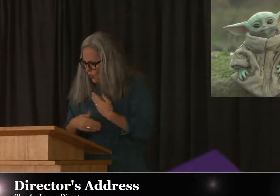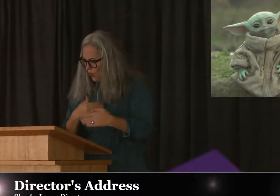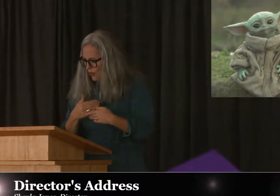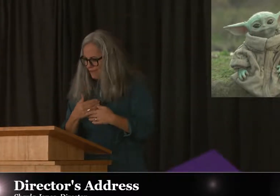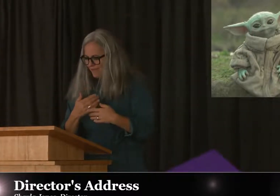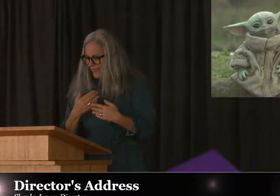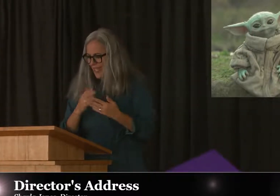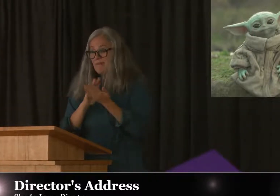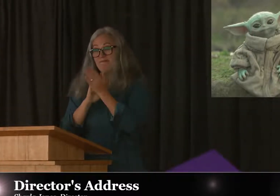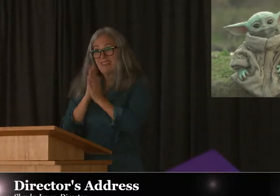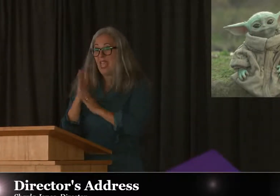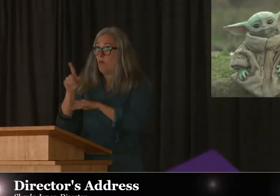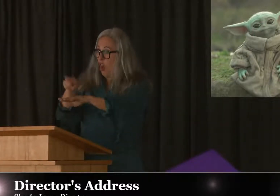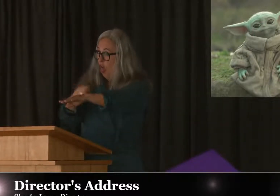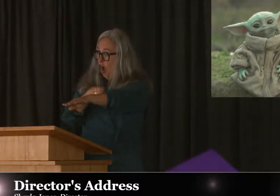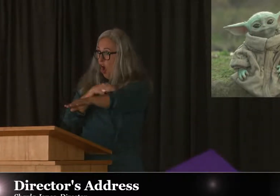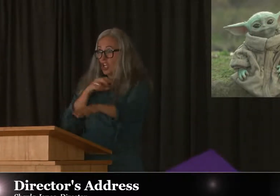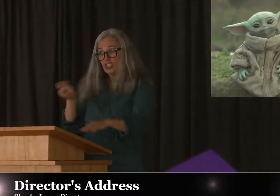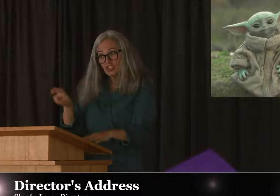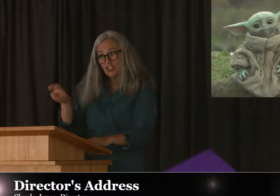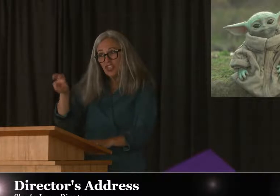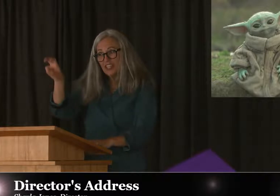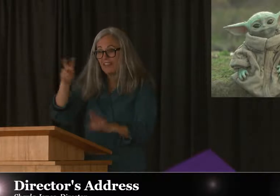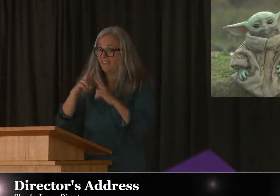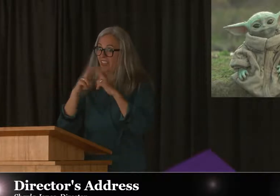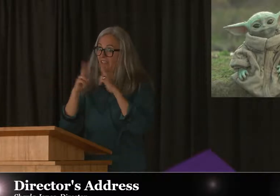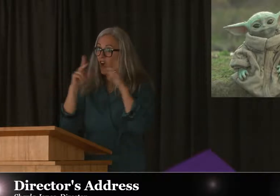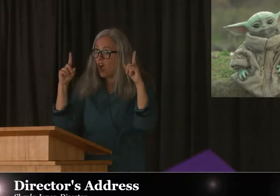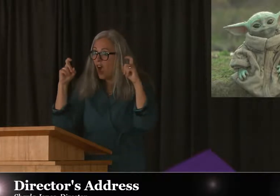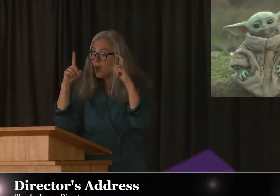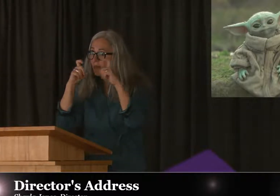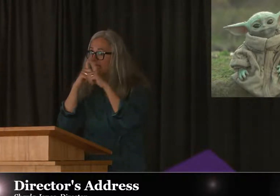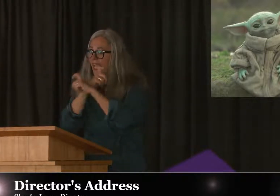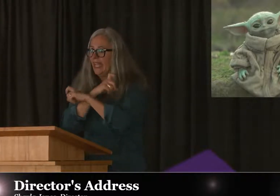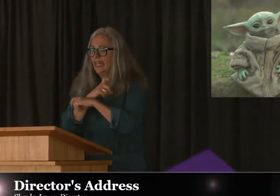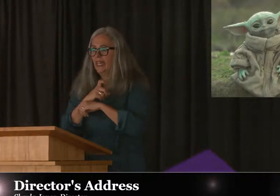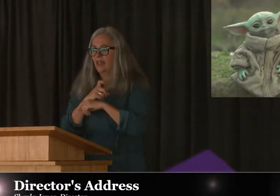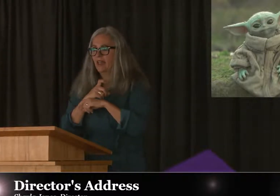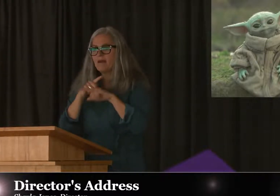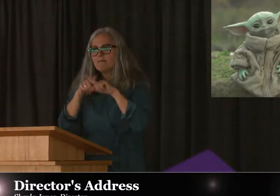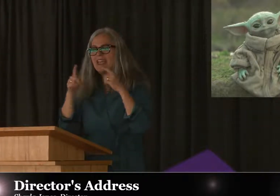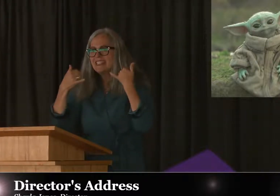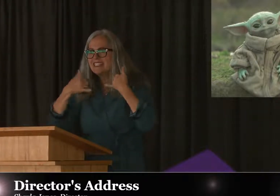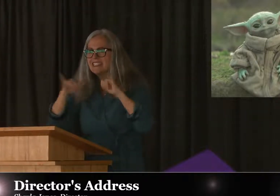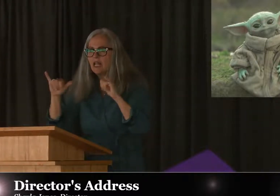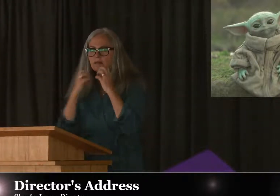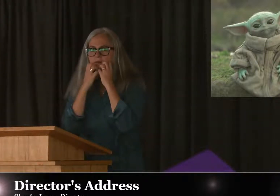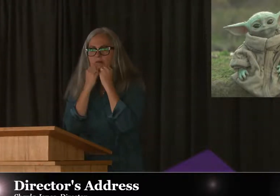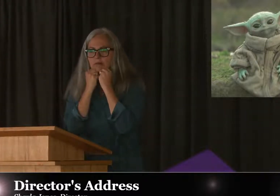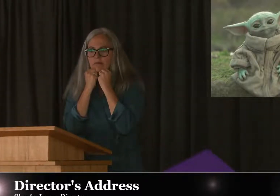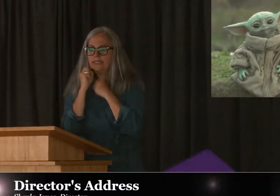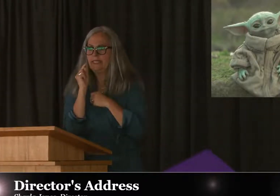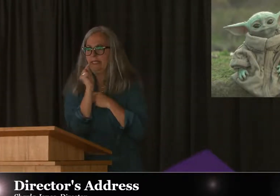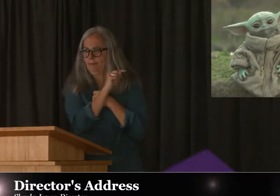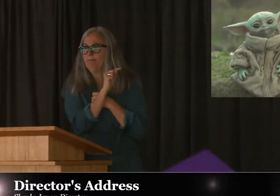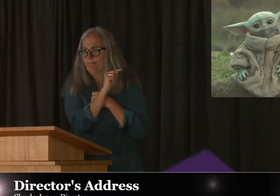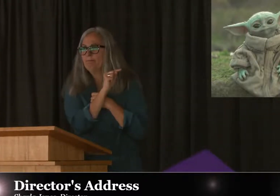Yoda. Obviously, there's developing a relationship there. And then on his journey, there are a lot of complications, but he